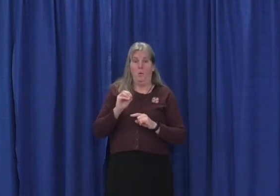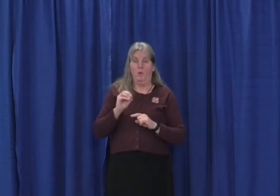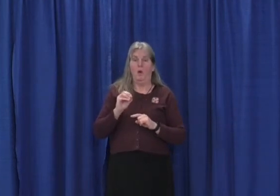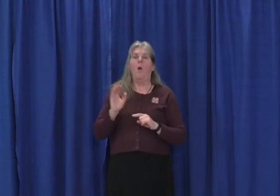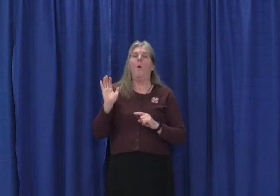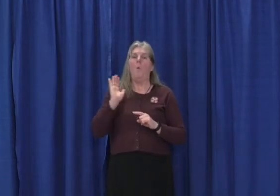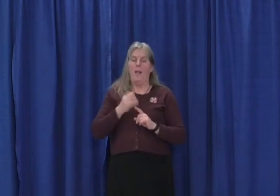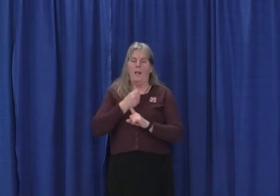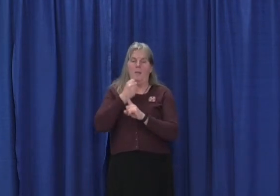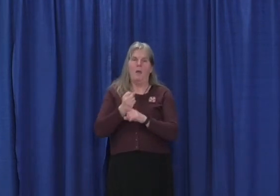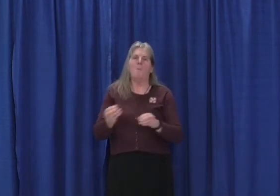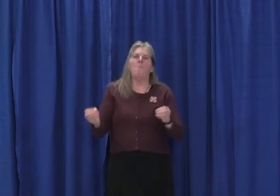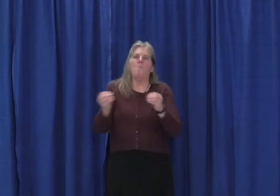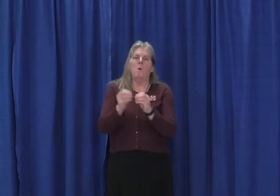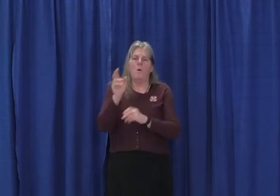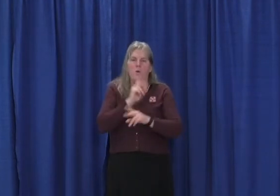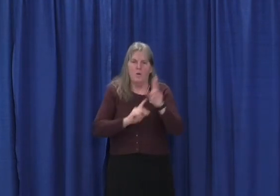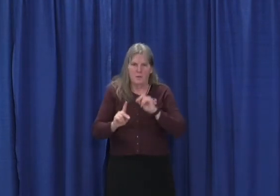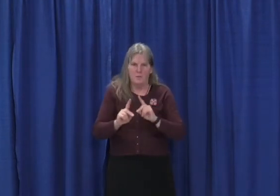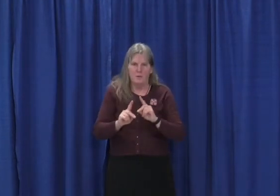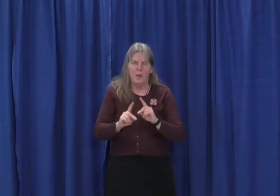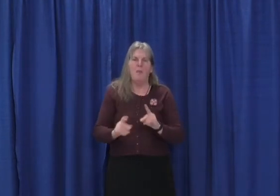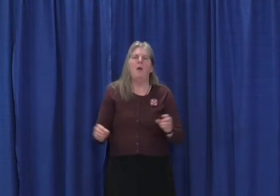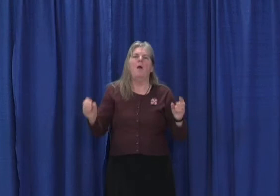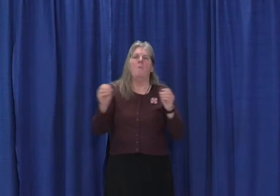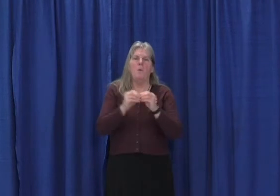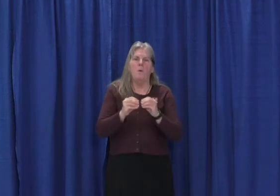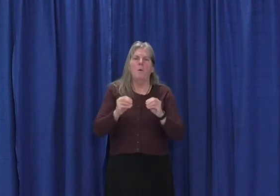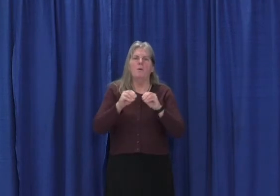more people who will then infect others who they are close to.